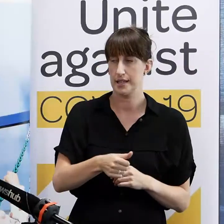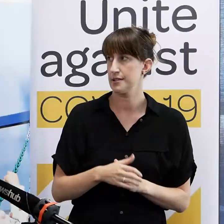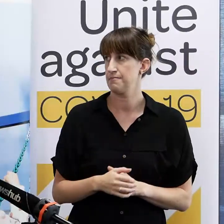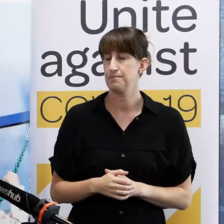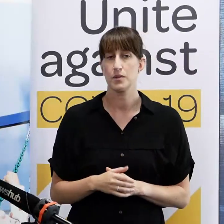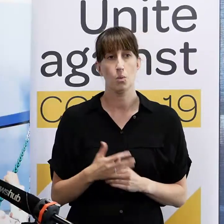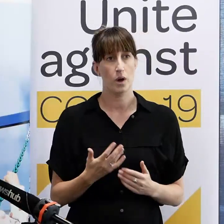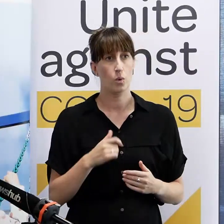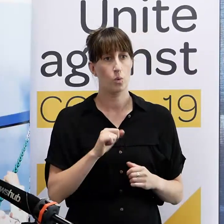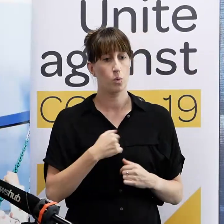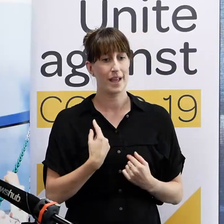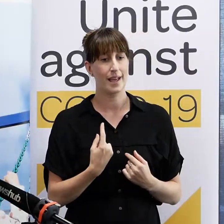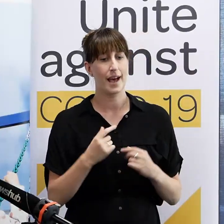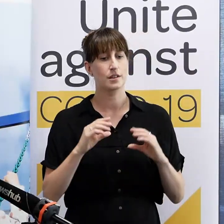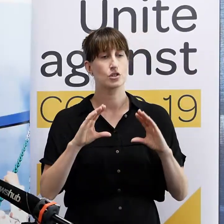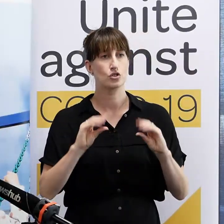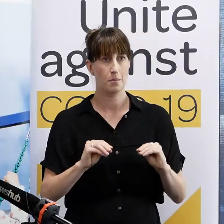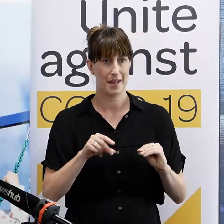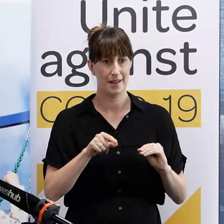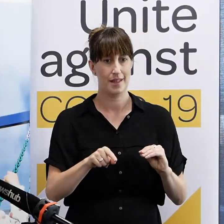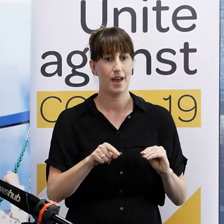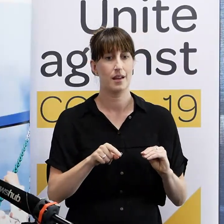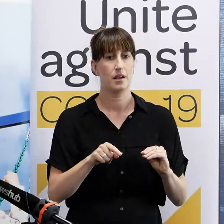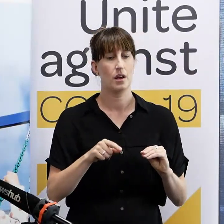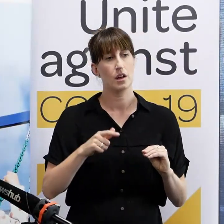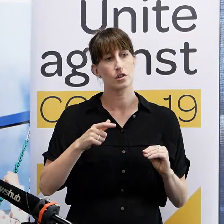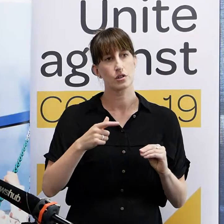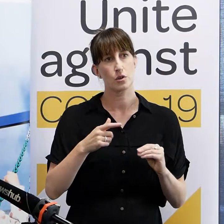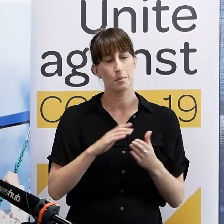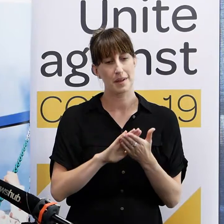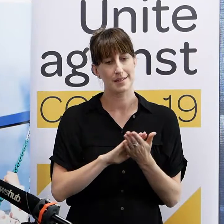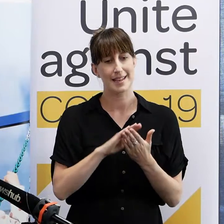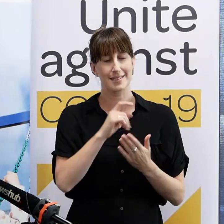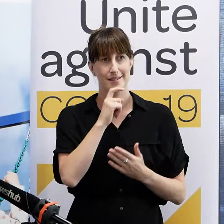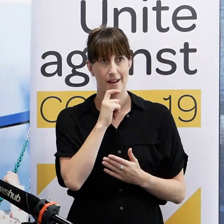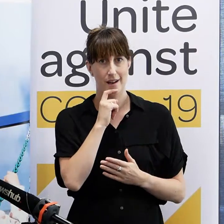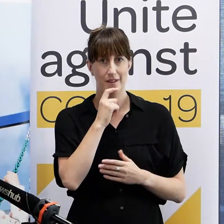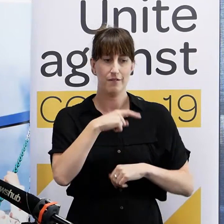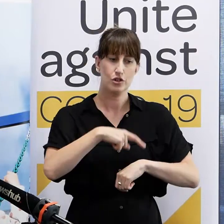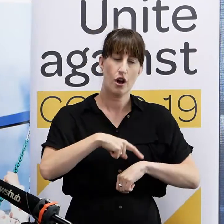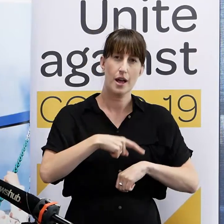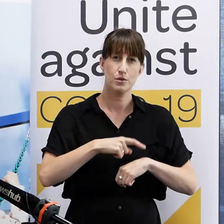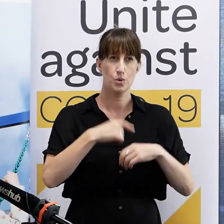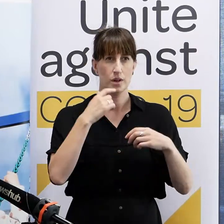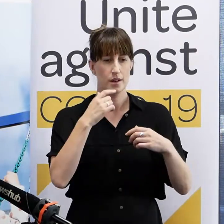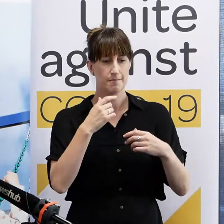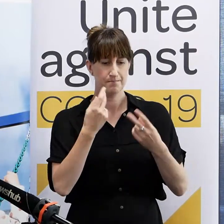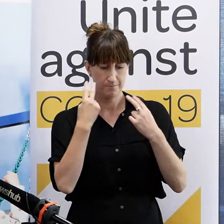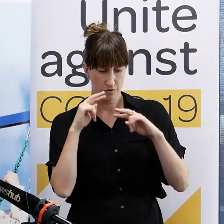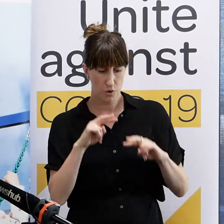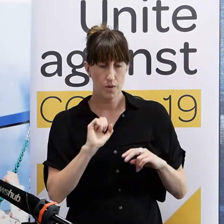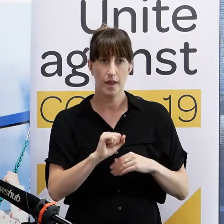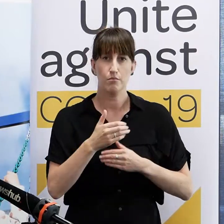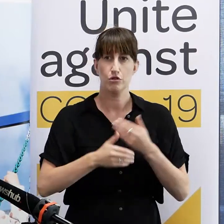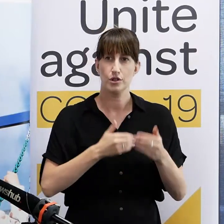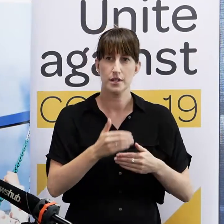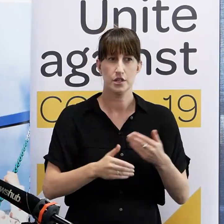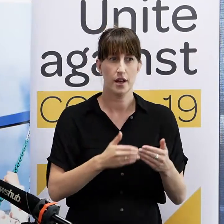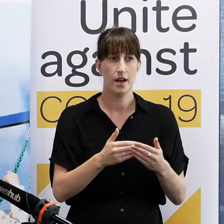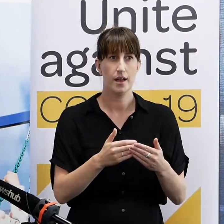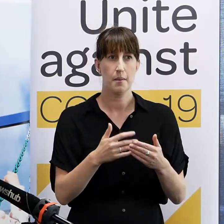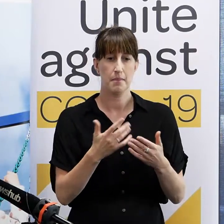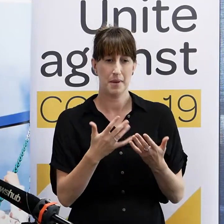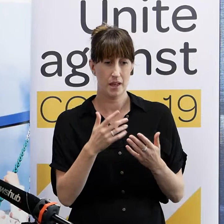allow the staff from all of our agencies to consider their protocols. Are they following them correctly? Are they appropriate? Do we need to improve